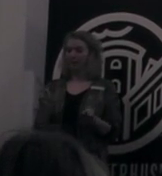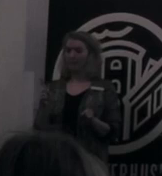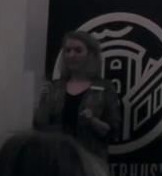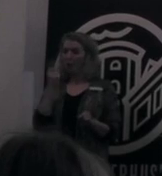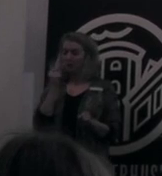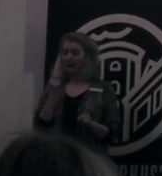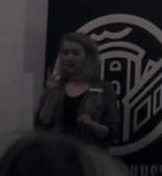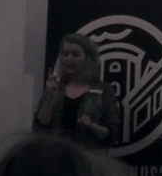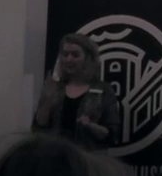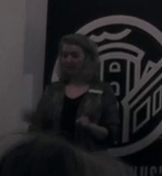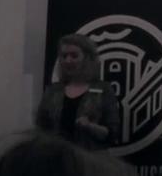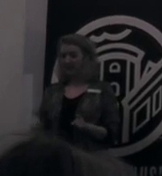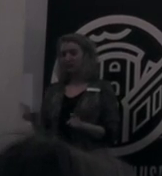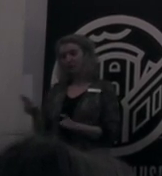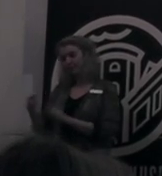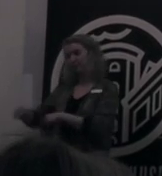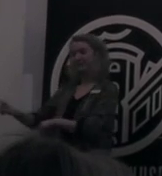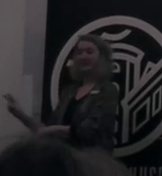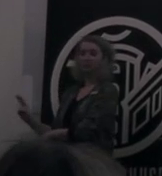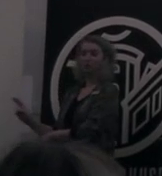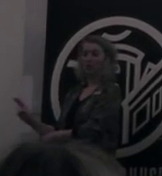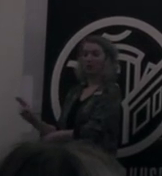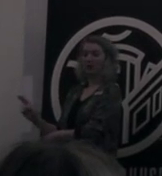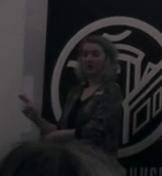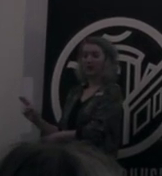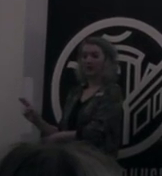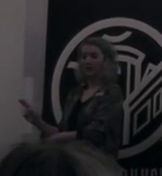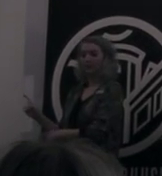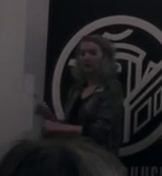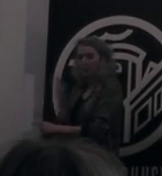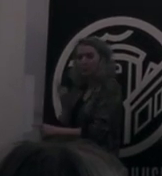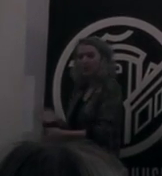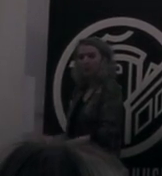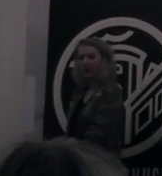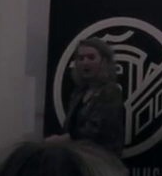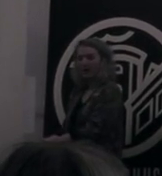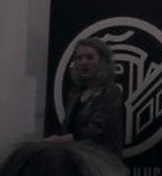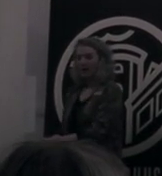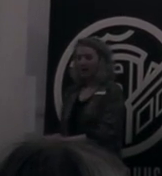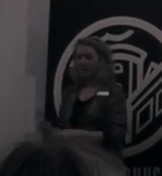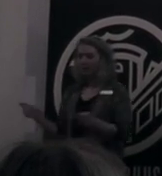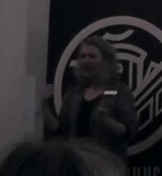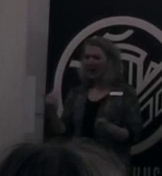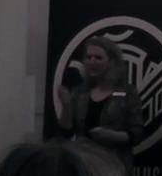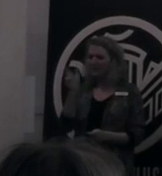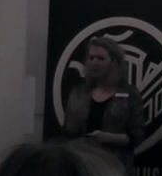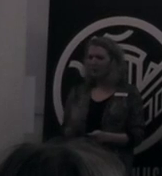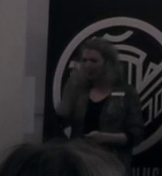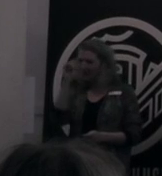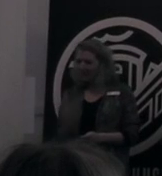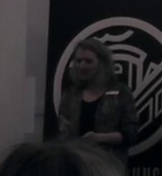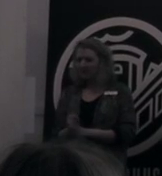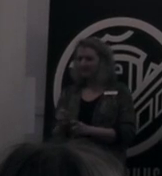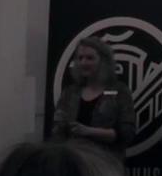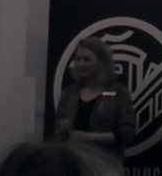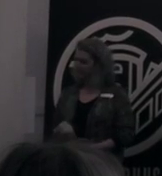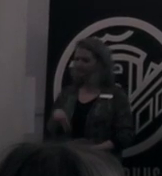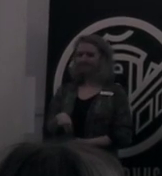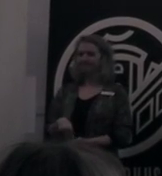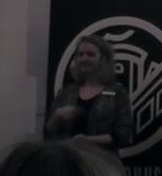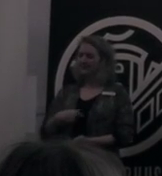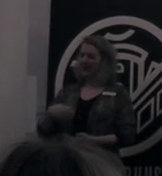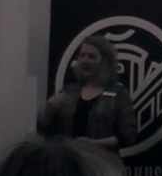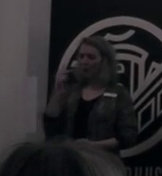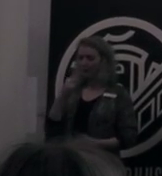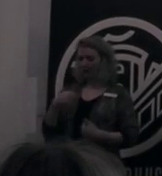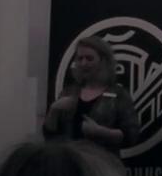be institutionalized for being gay. And so here you have this guy coming out and saying, I'm gay